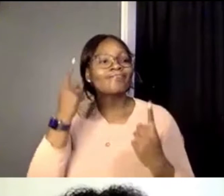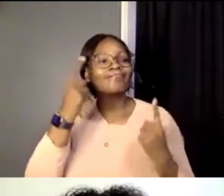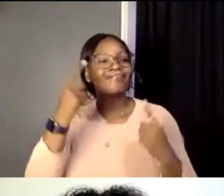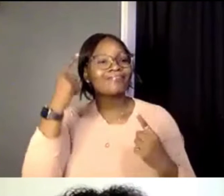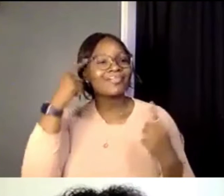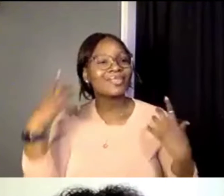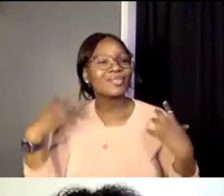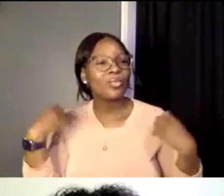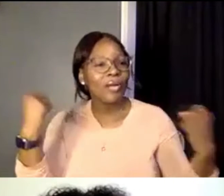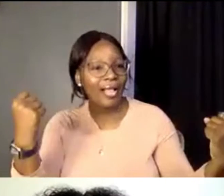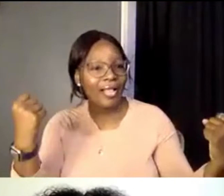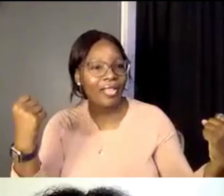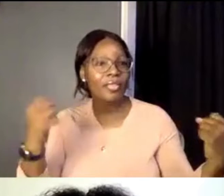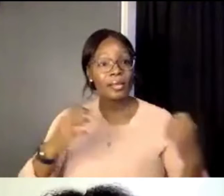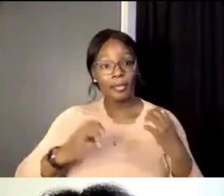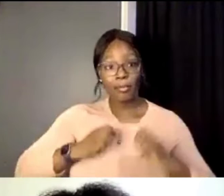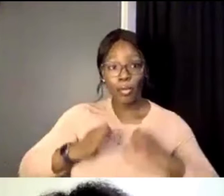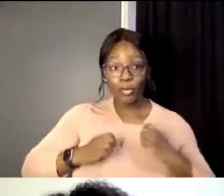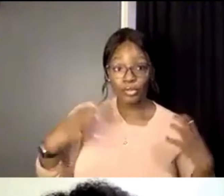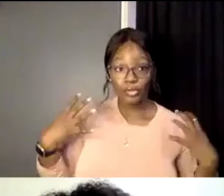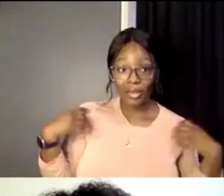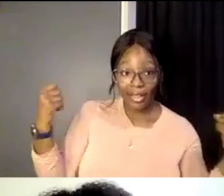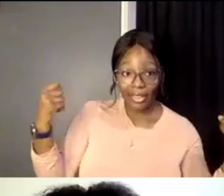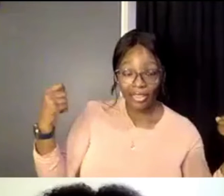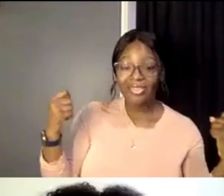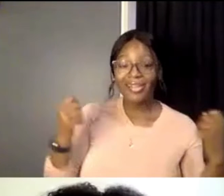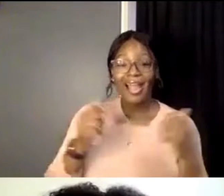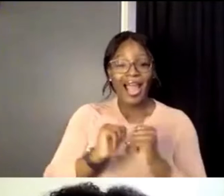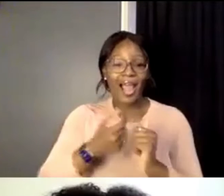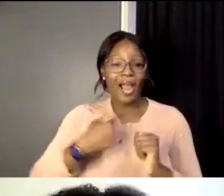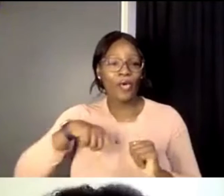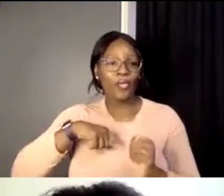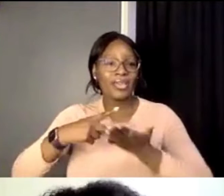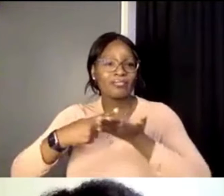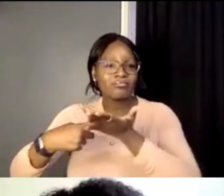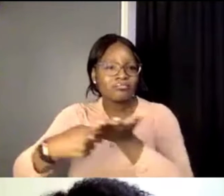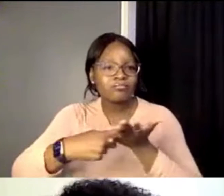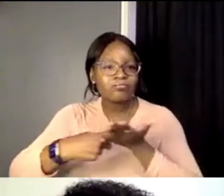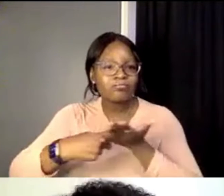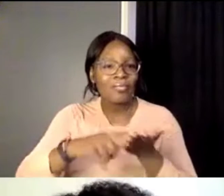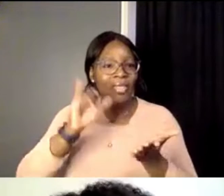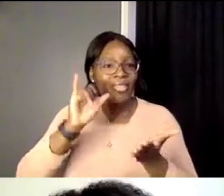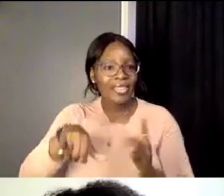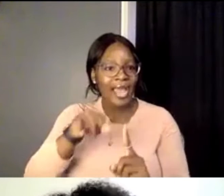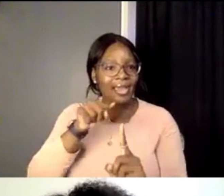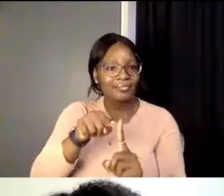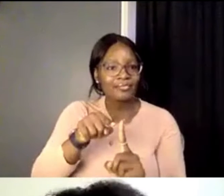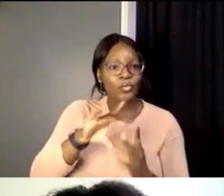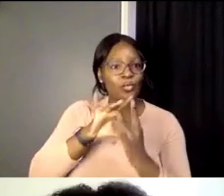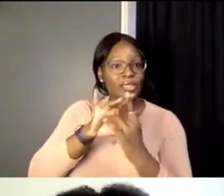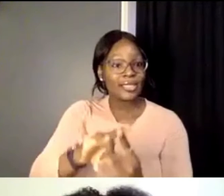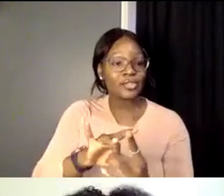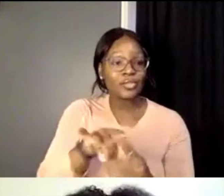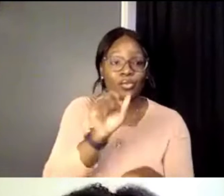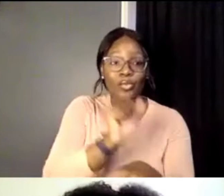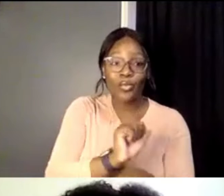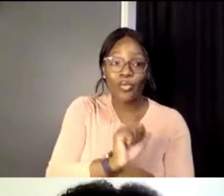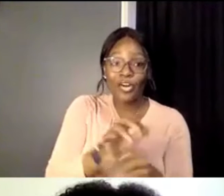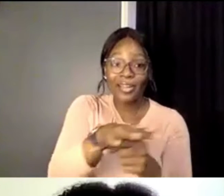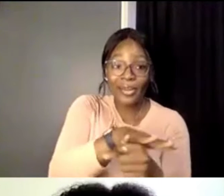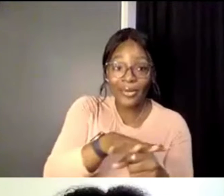well-being, and how we talk about that, how that affects us in the workplace and in other areas of our